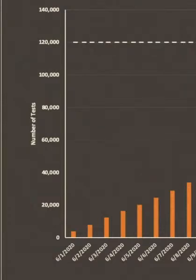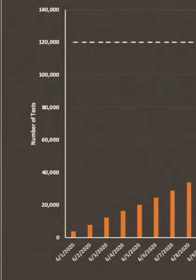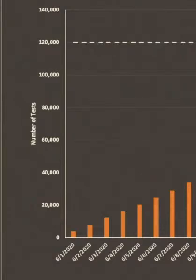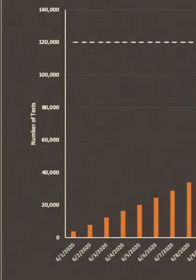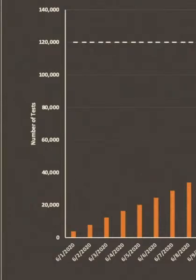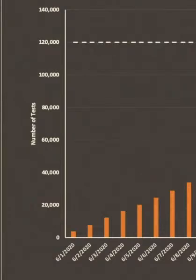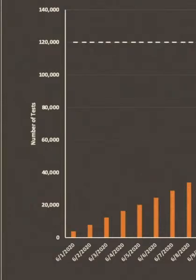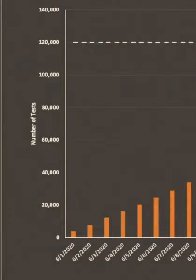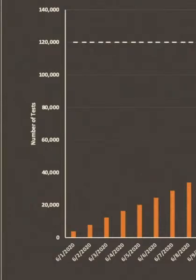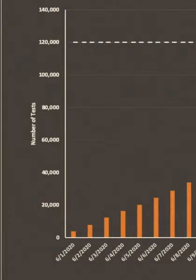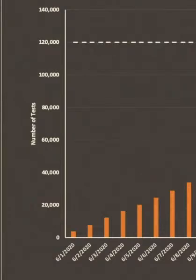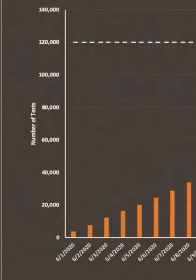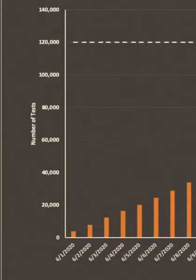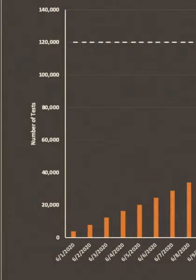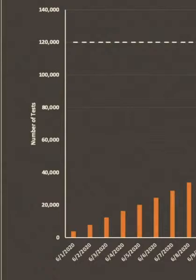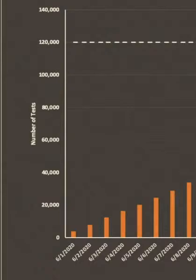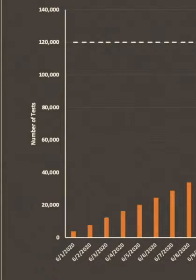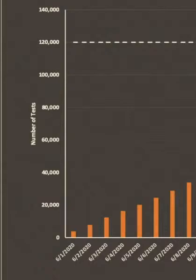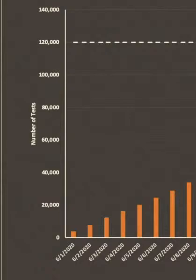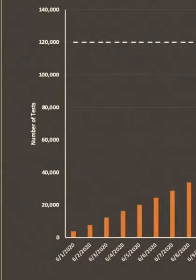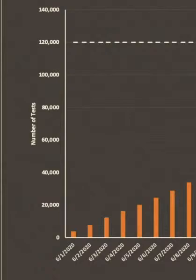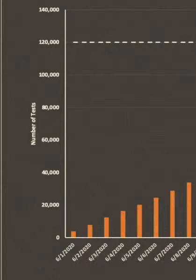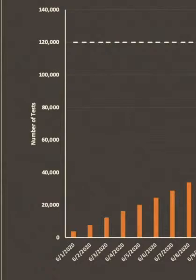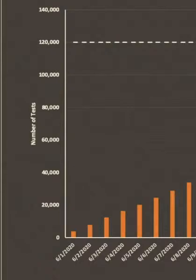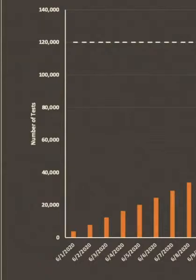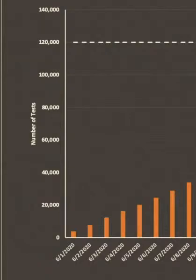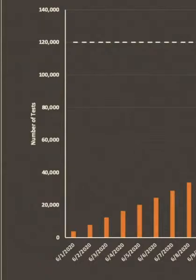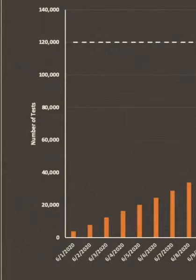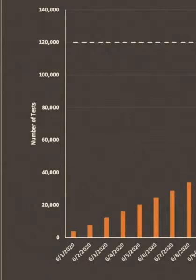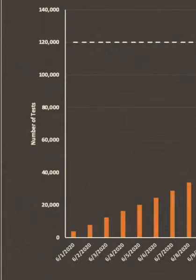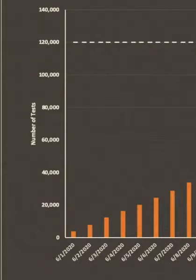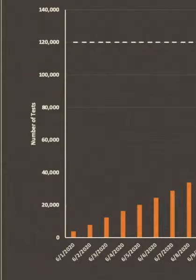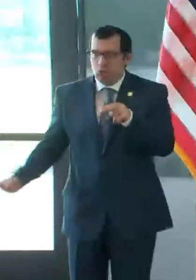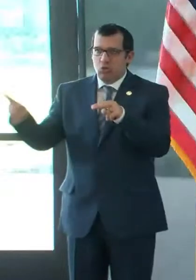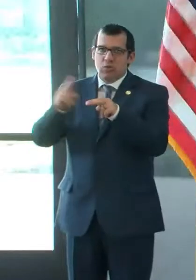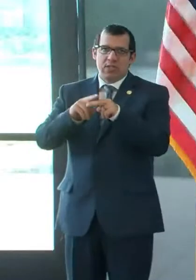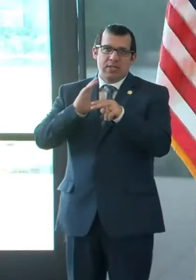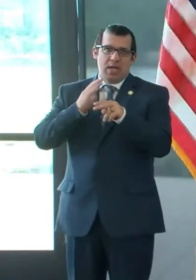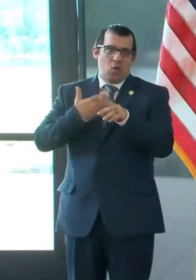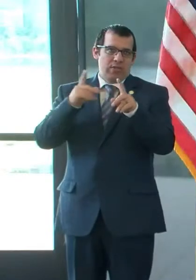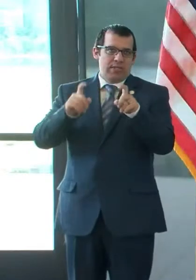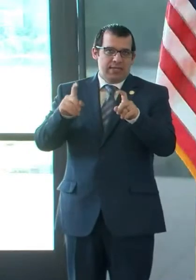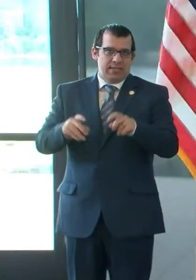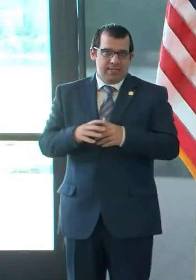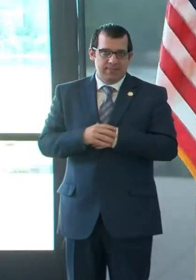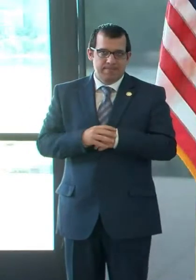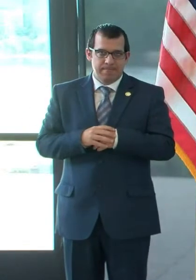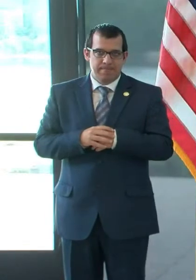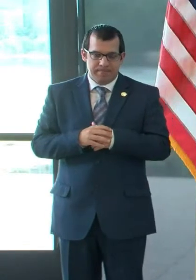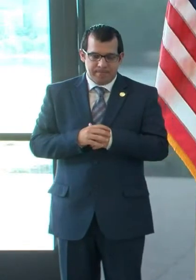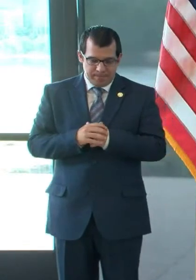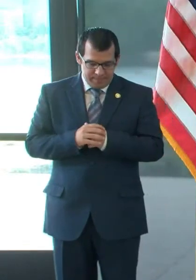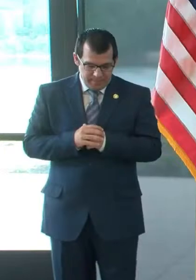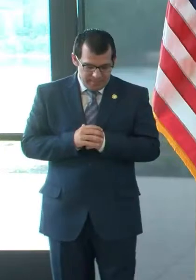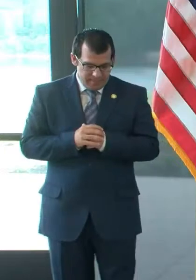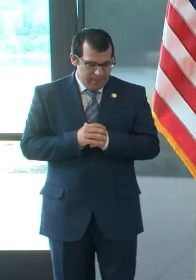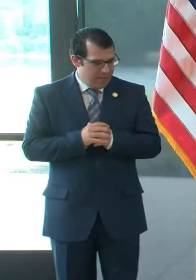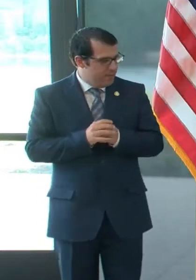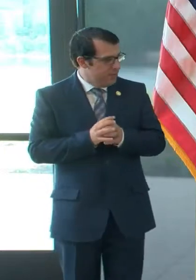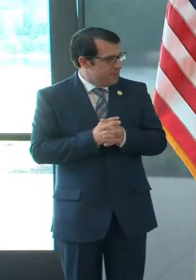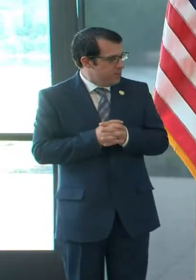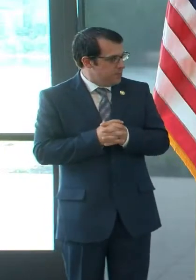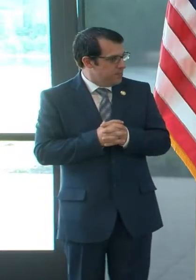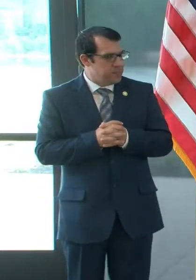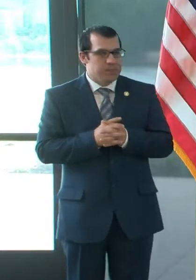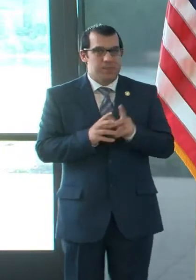month, we've significantly increased our testing. And then this is the